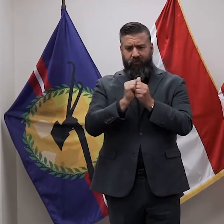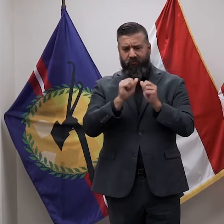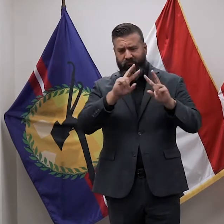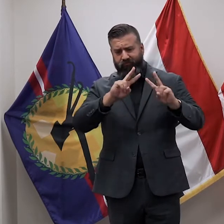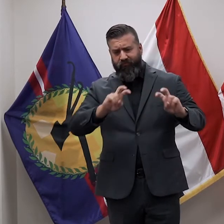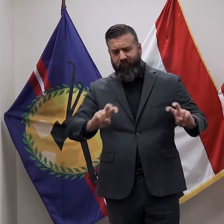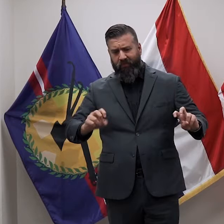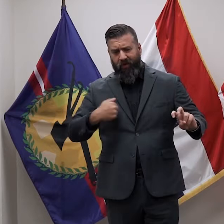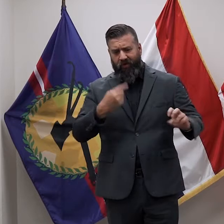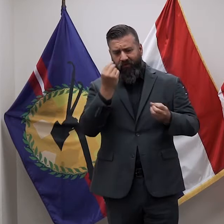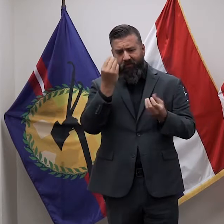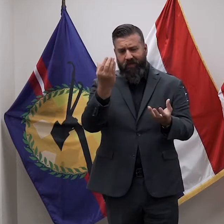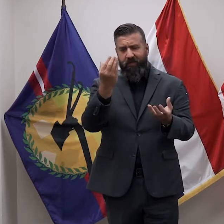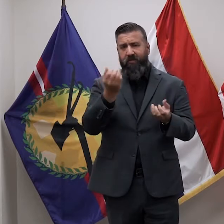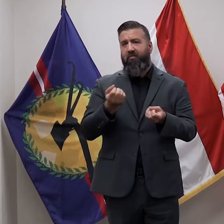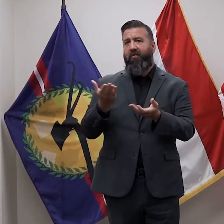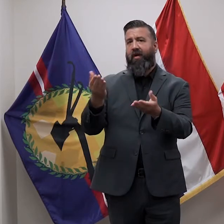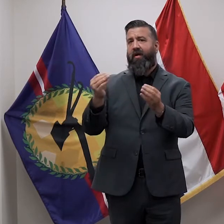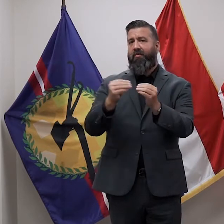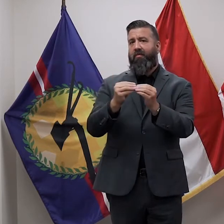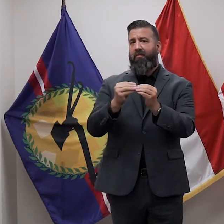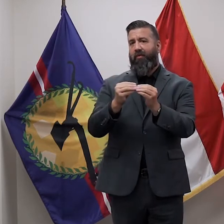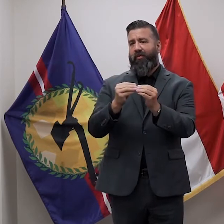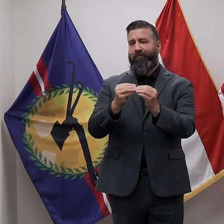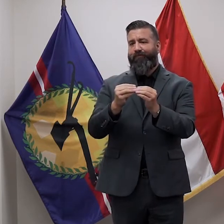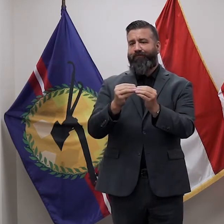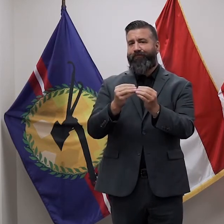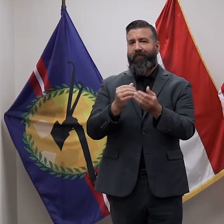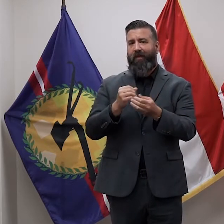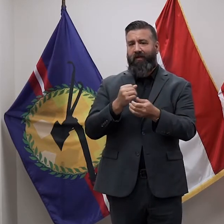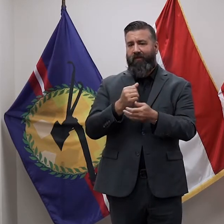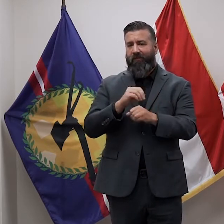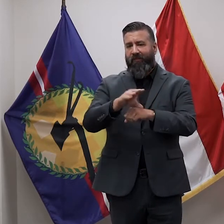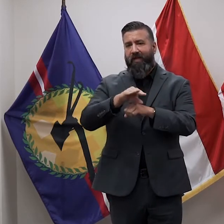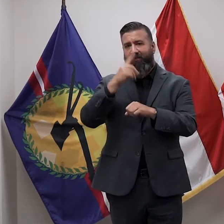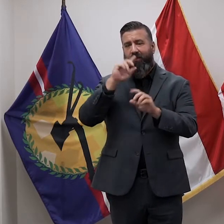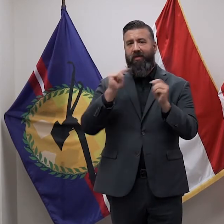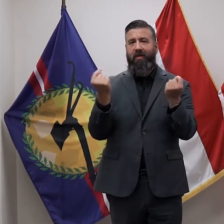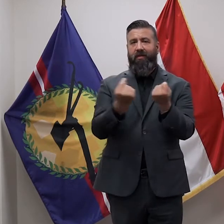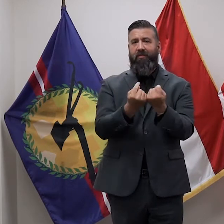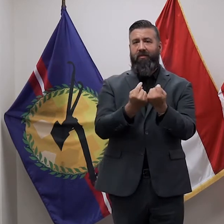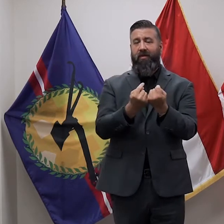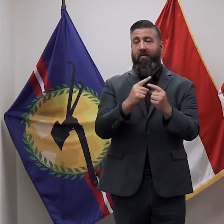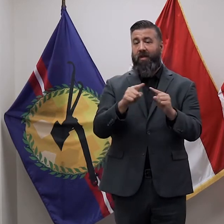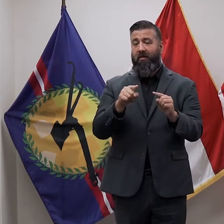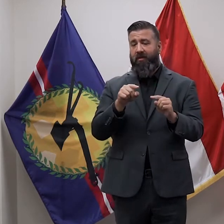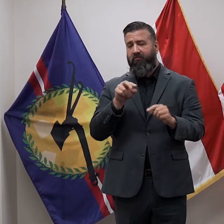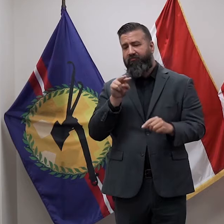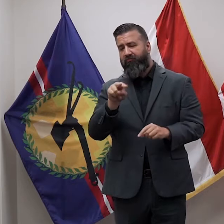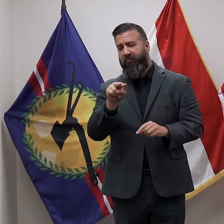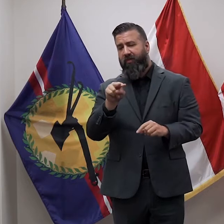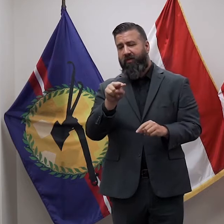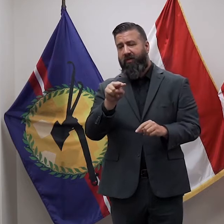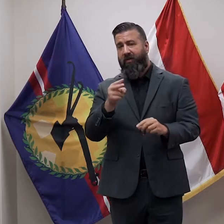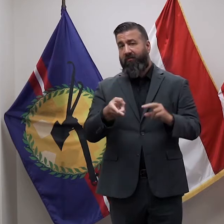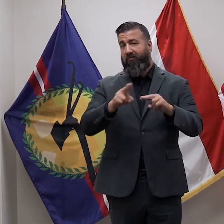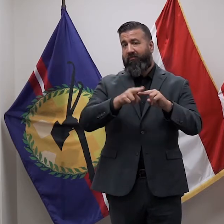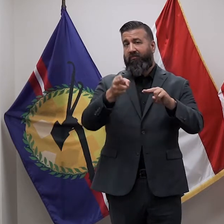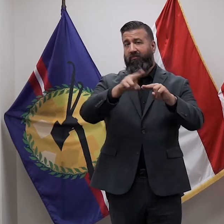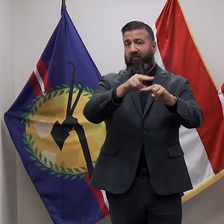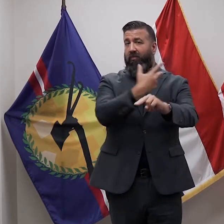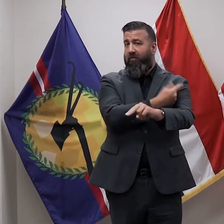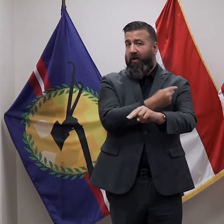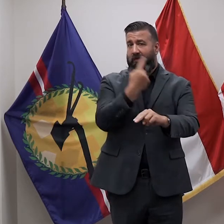portion of our data and provide some additional bandwidth to our team. But they have been calculating the uptake rates among children by race. And so